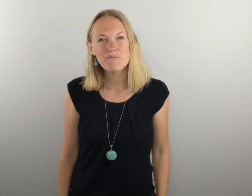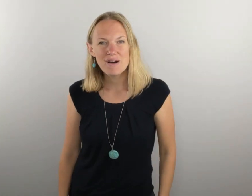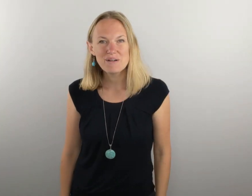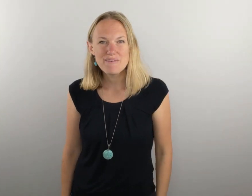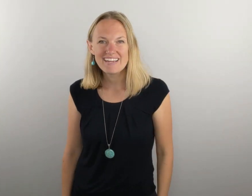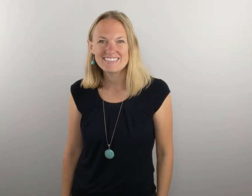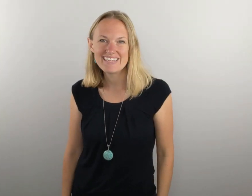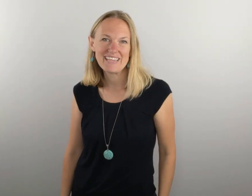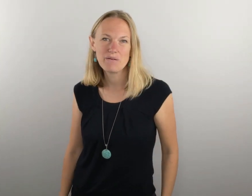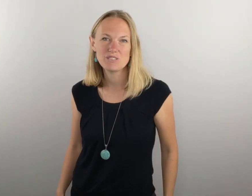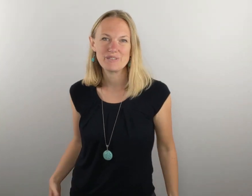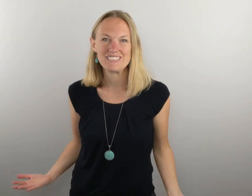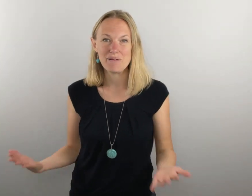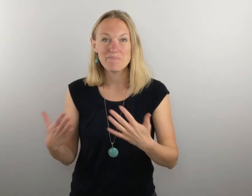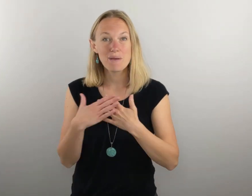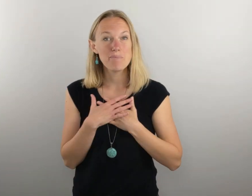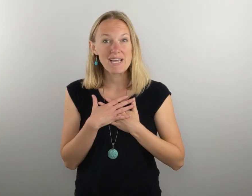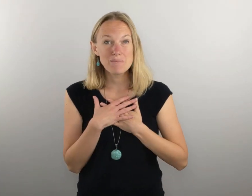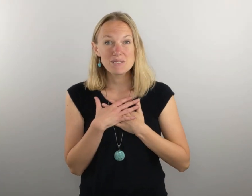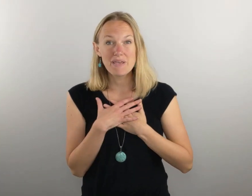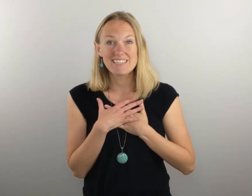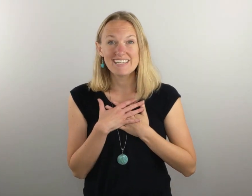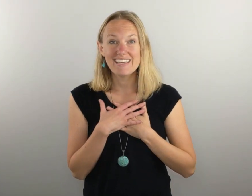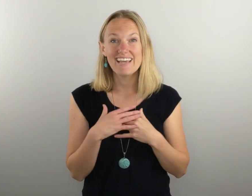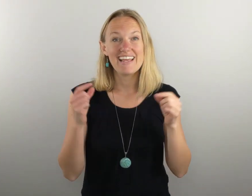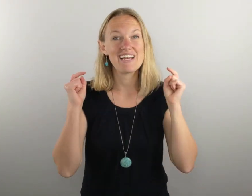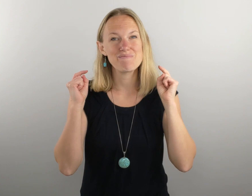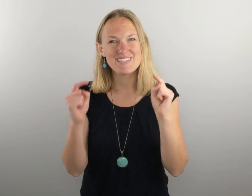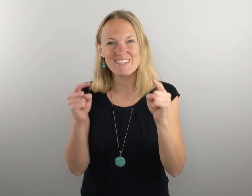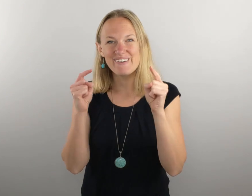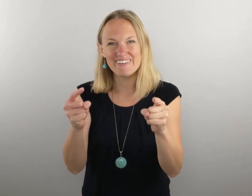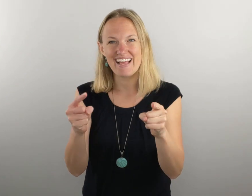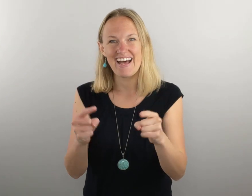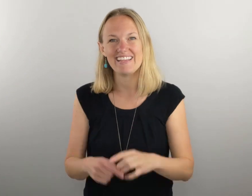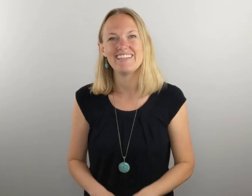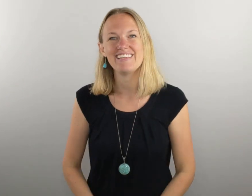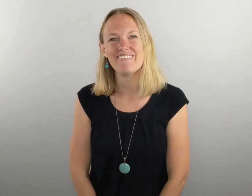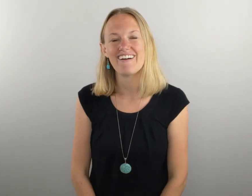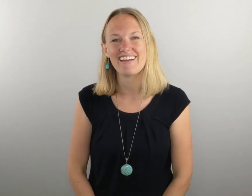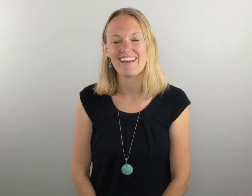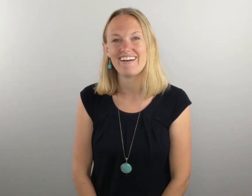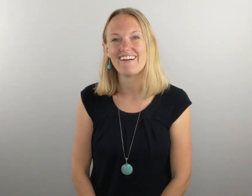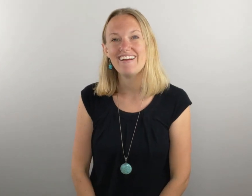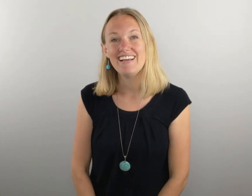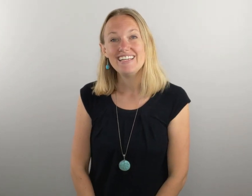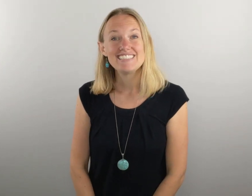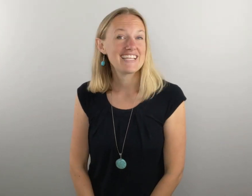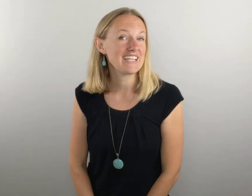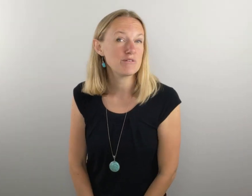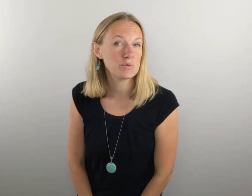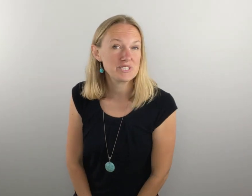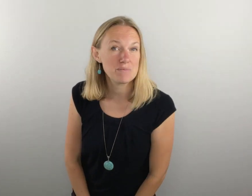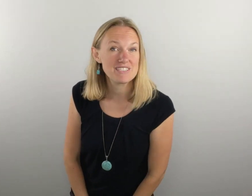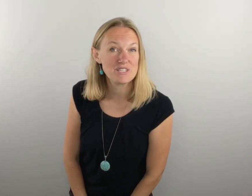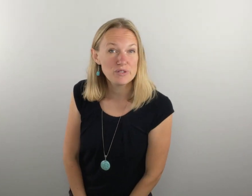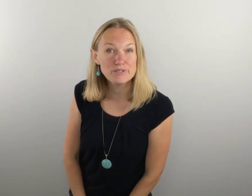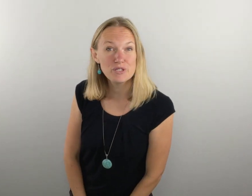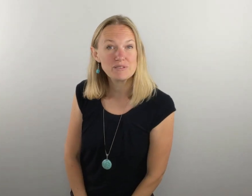and welcome back to Sign Language Worship. My name is Mandy, and I am so glad that you are here. Sign Language Worship is a YouTube